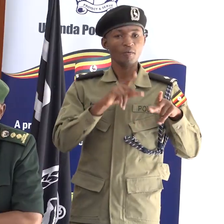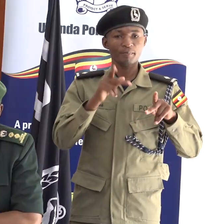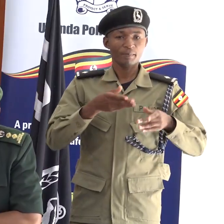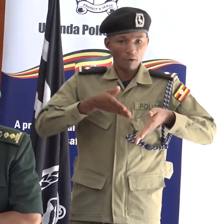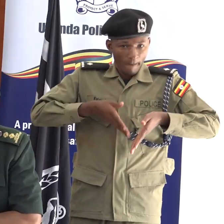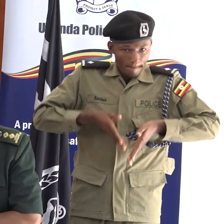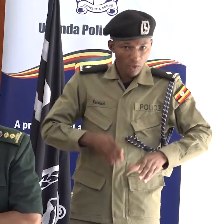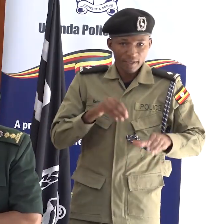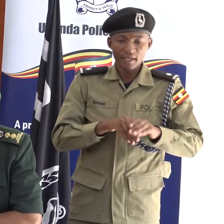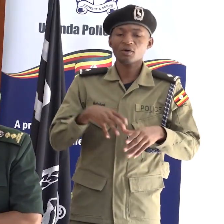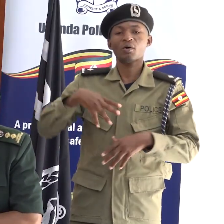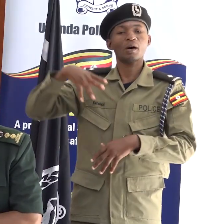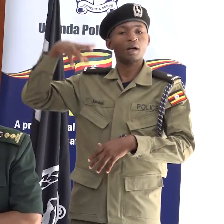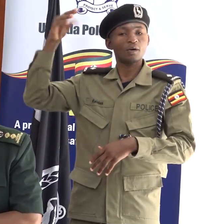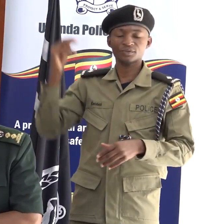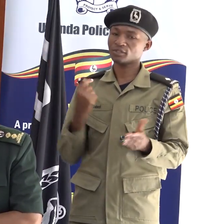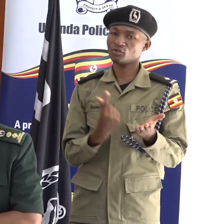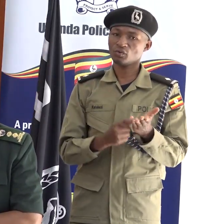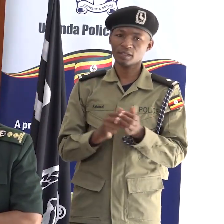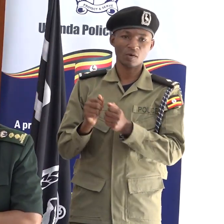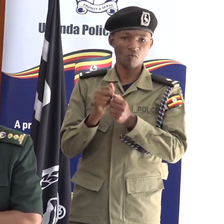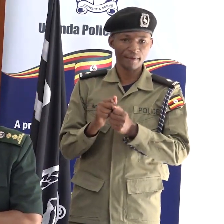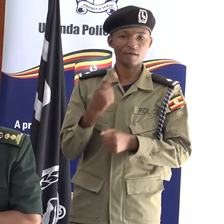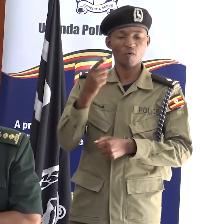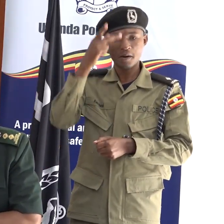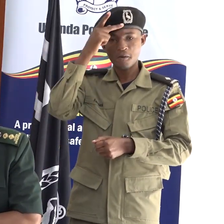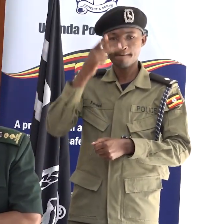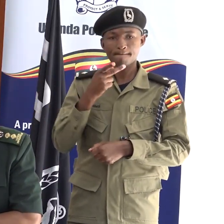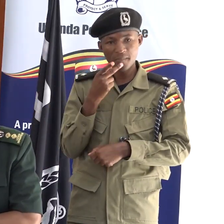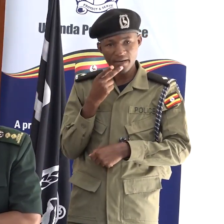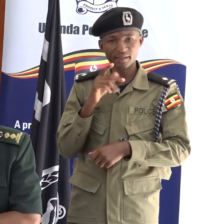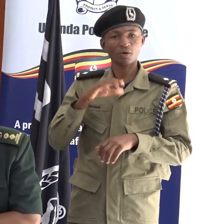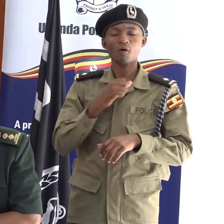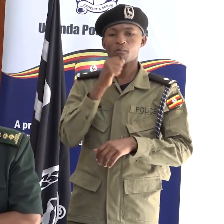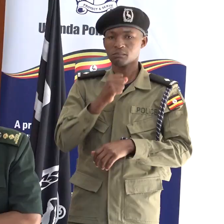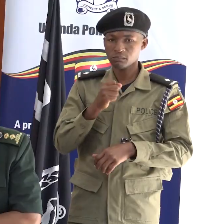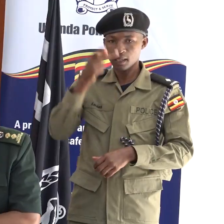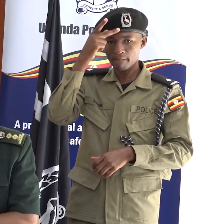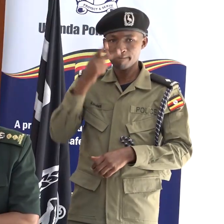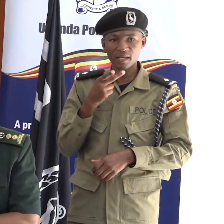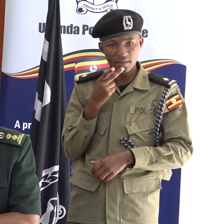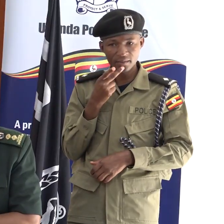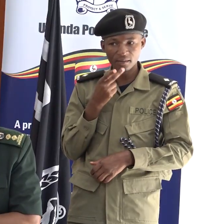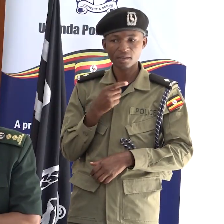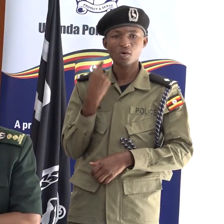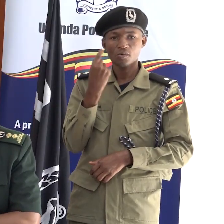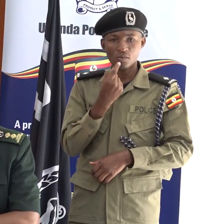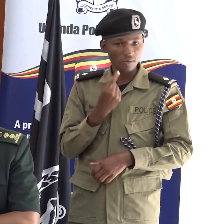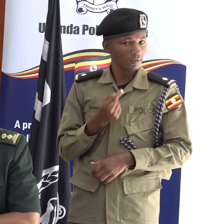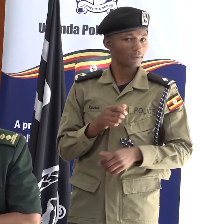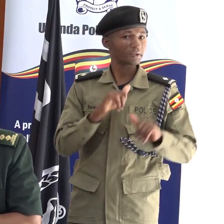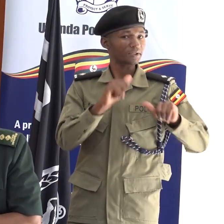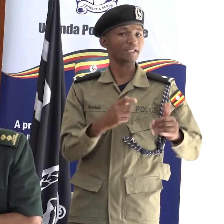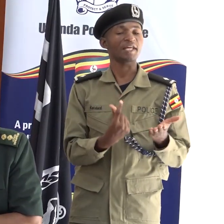outside Uganda with at least one parent or grandparent who was a citizen